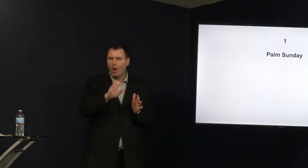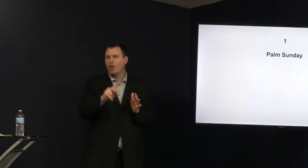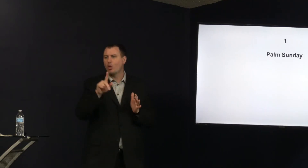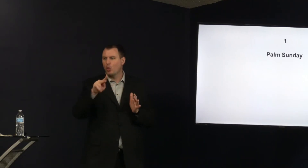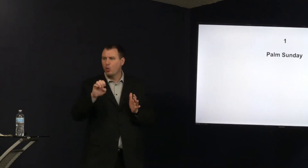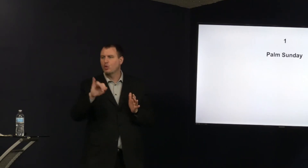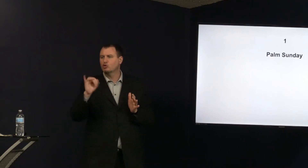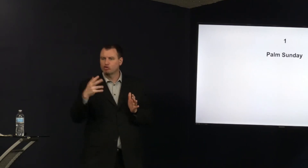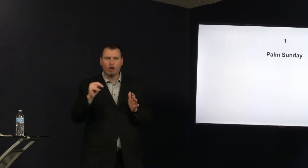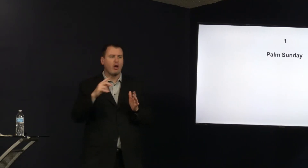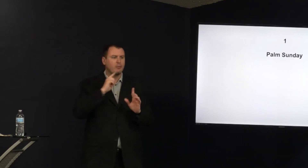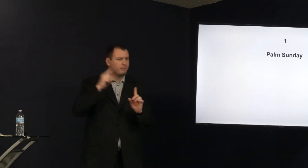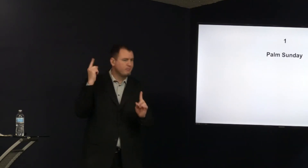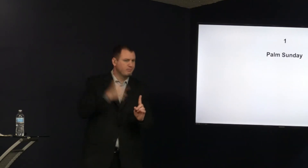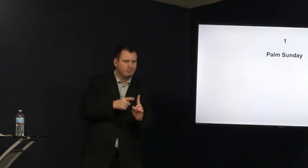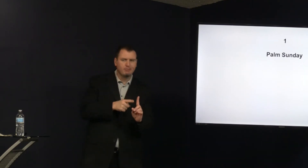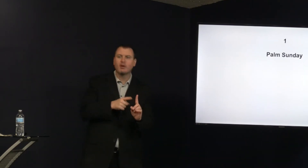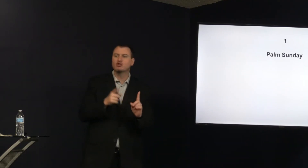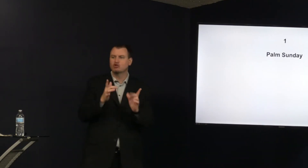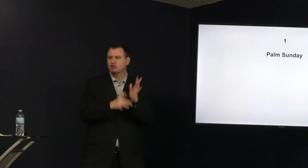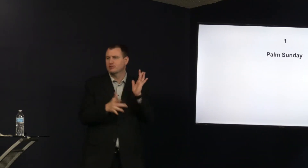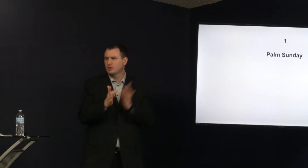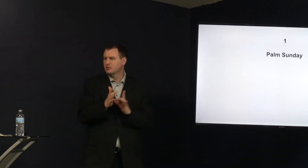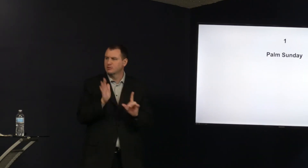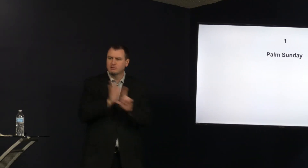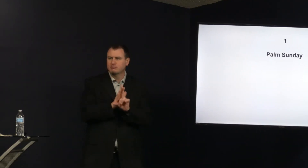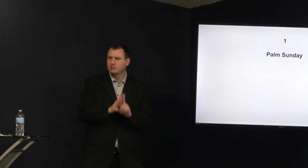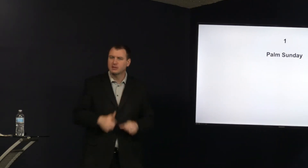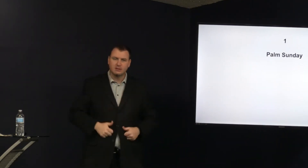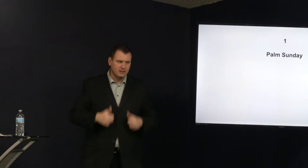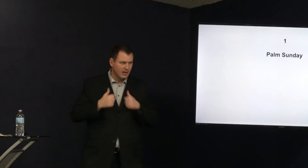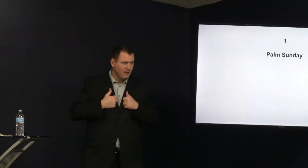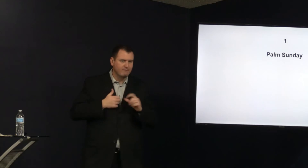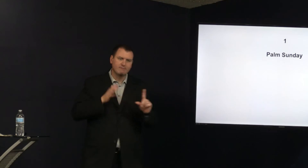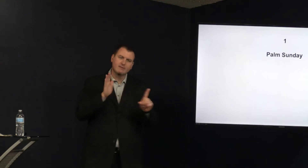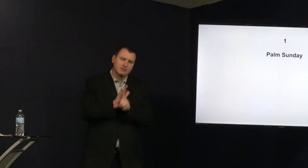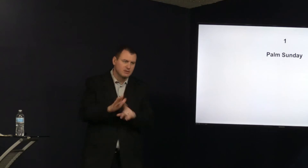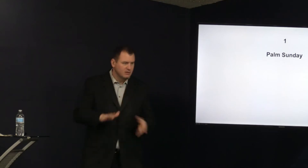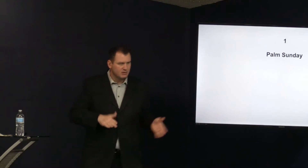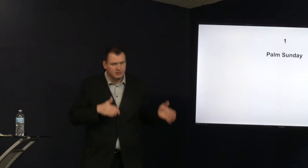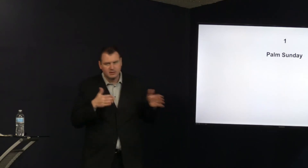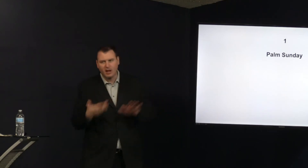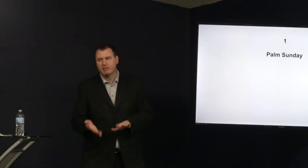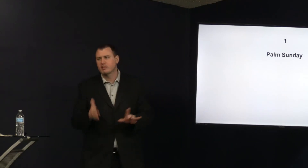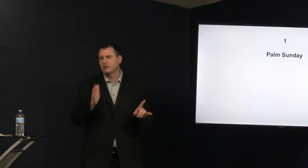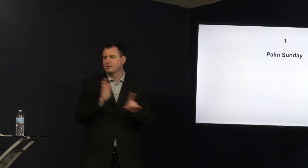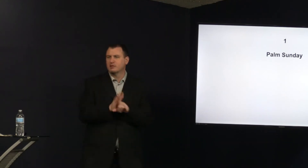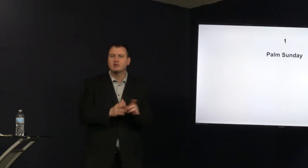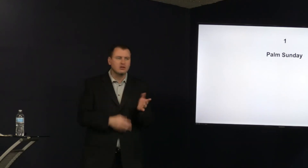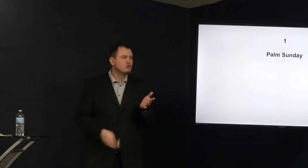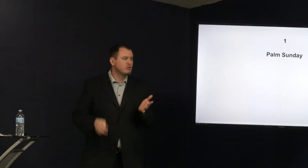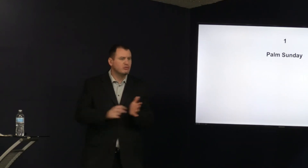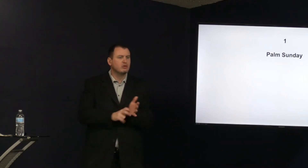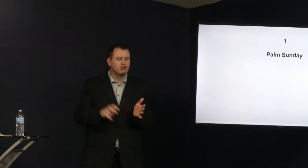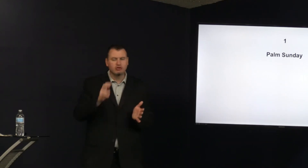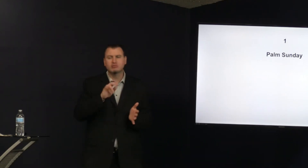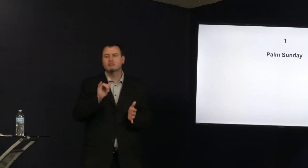The whole story of our Matthew, Mark, Luke, and John tell the story of Jesus' life, his death,